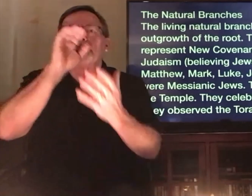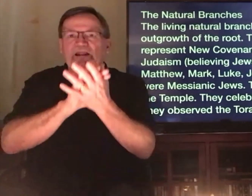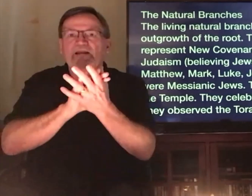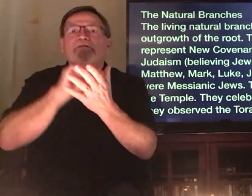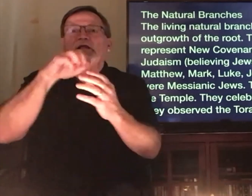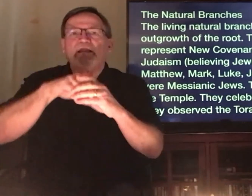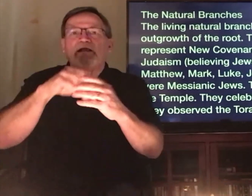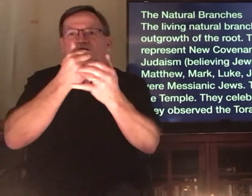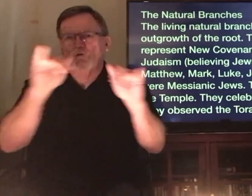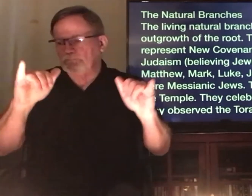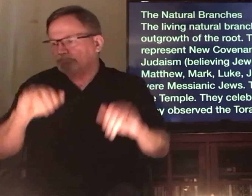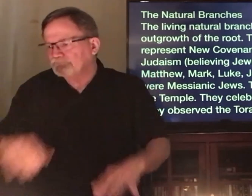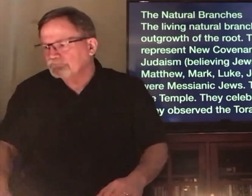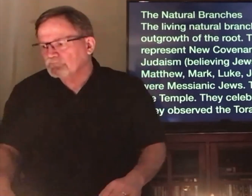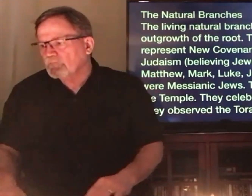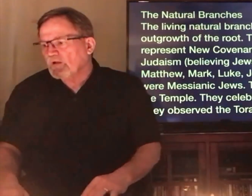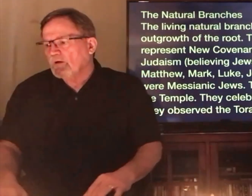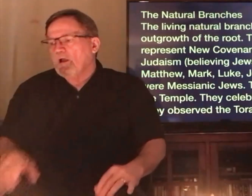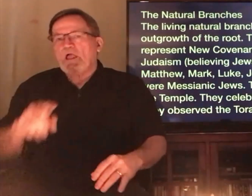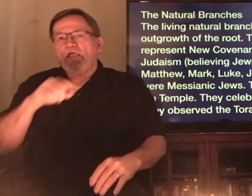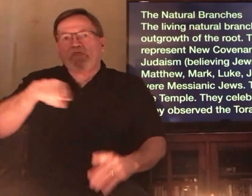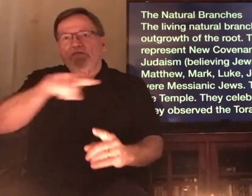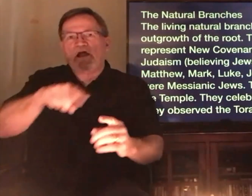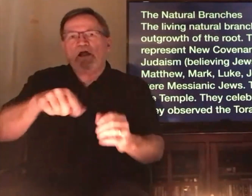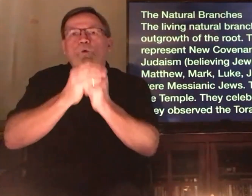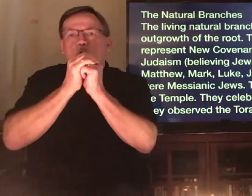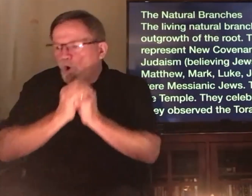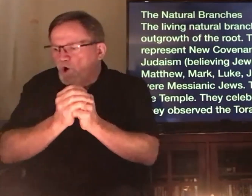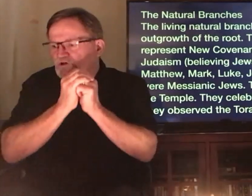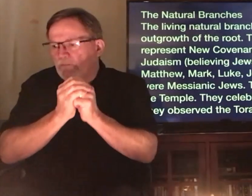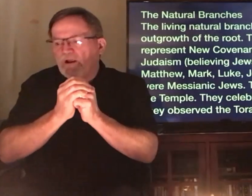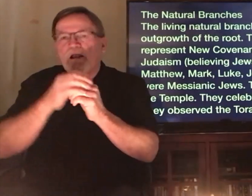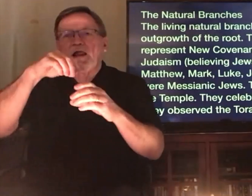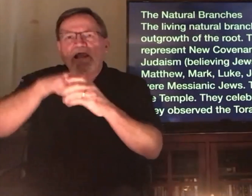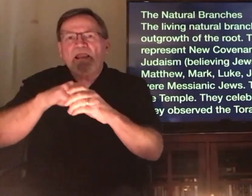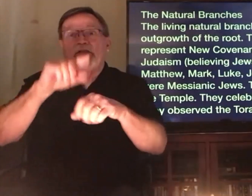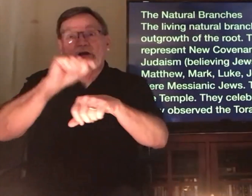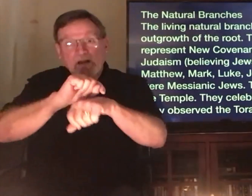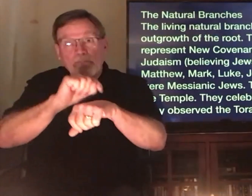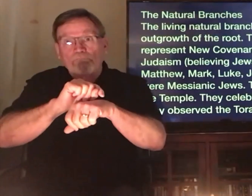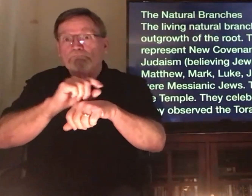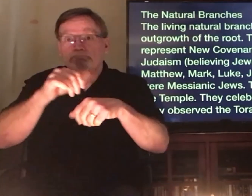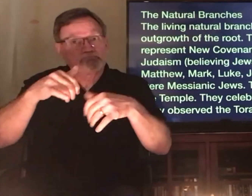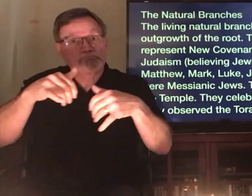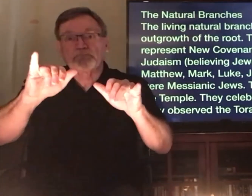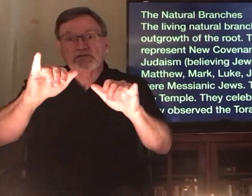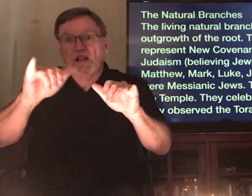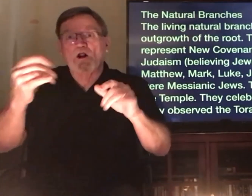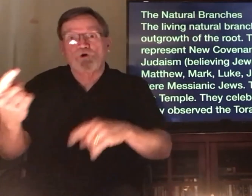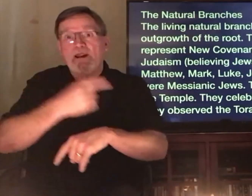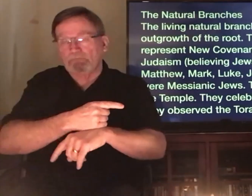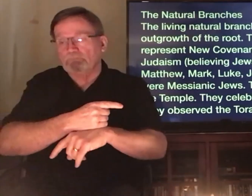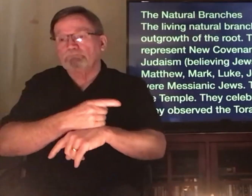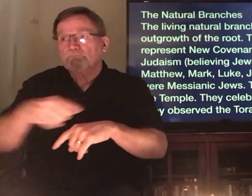Vine. And Father God, what Abba is the gardener. He takes care of the